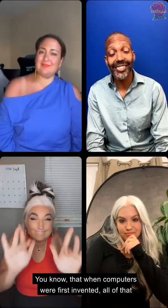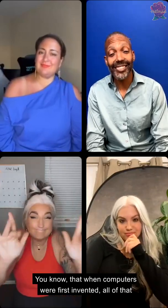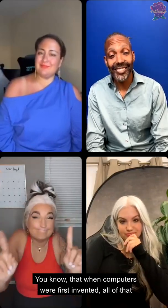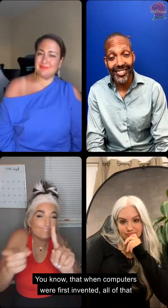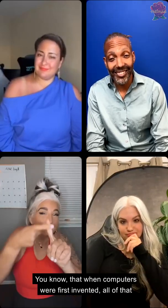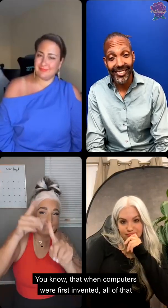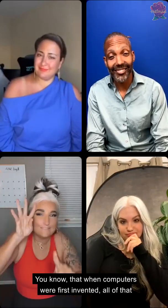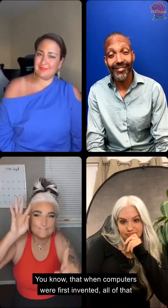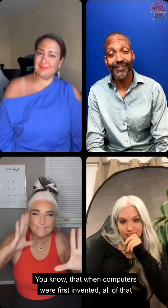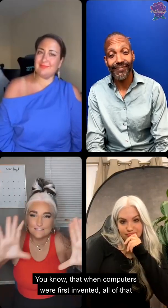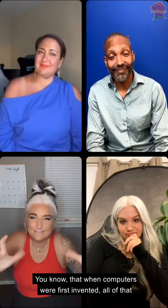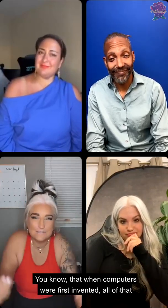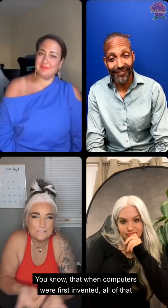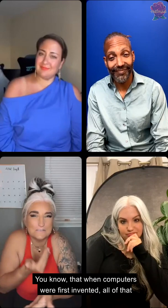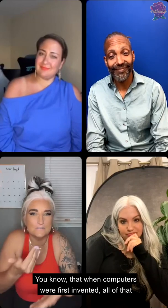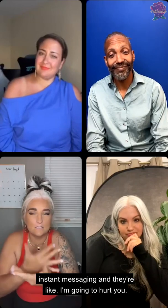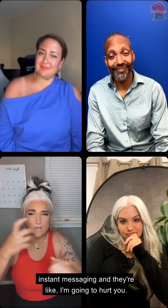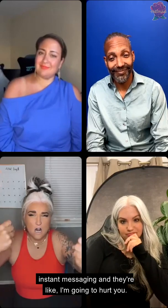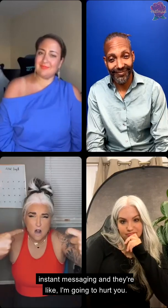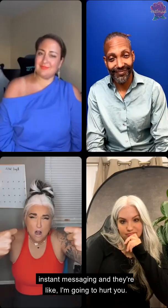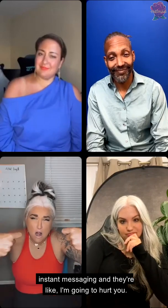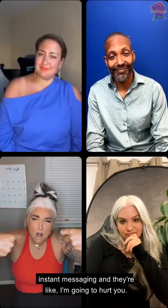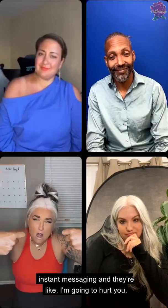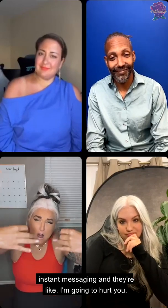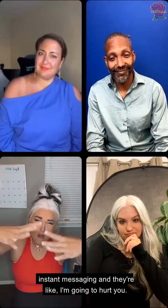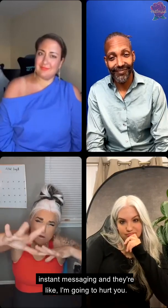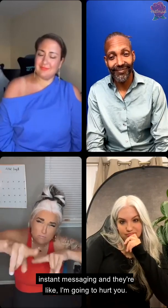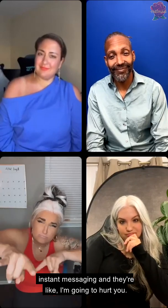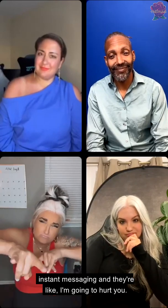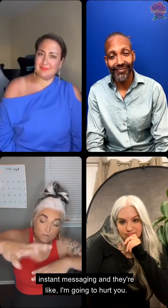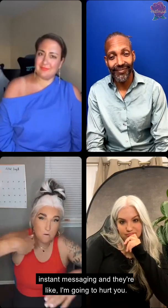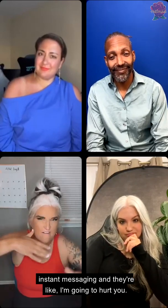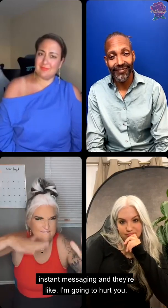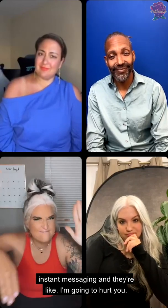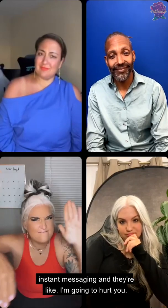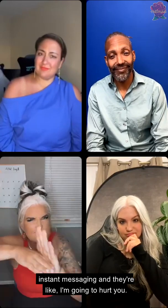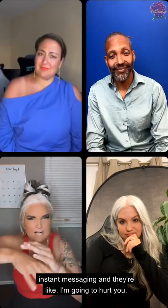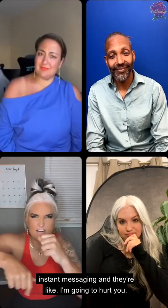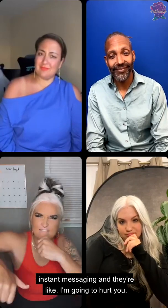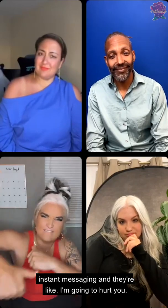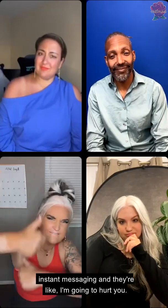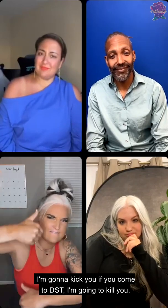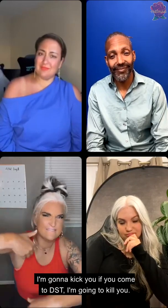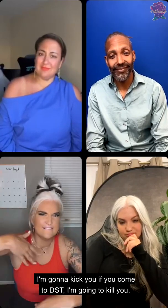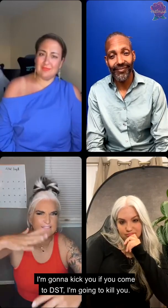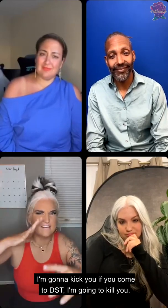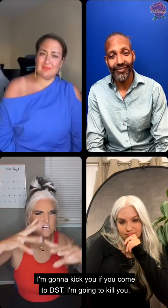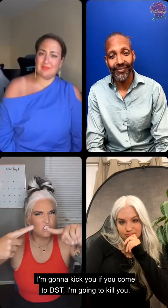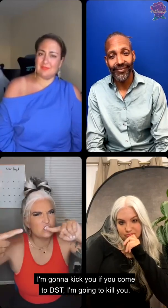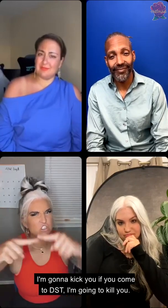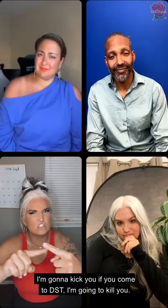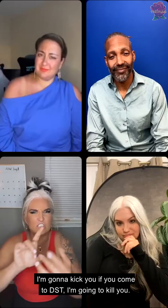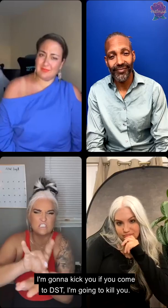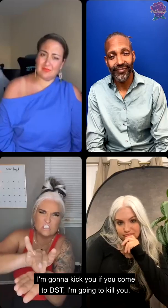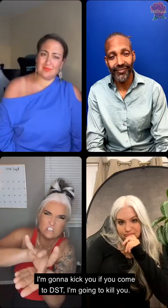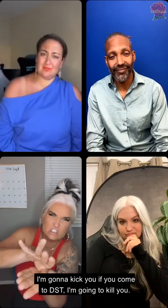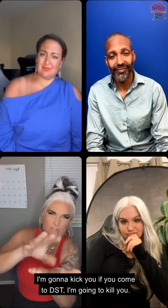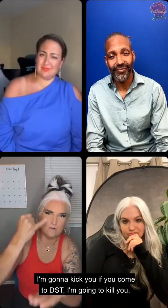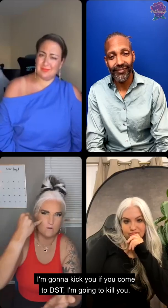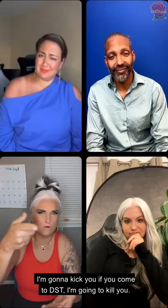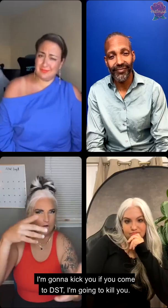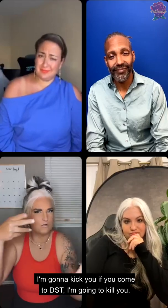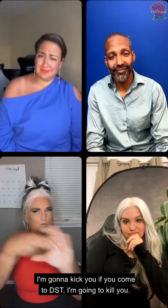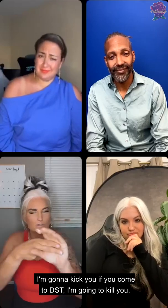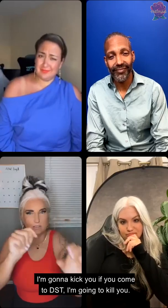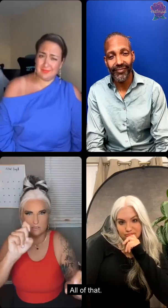when computers were first invented, all of that instant messaging. And they're like, I'm going to hurt you. I'm going to, kick